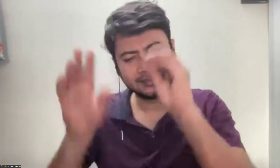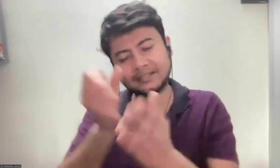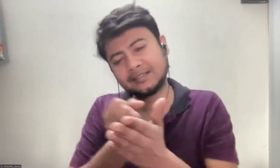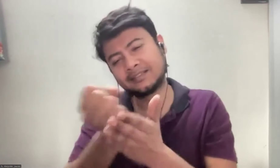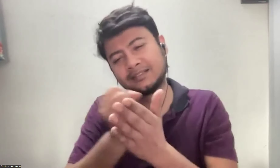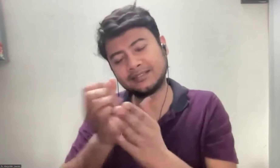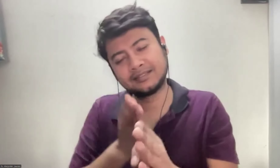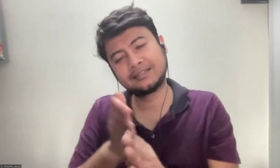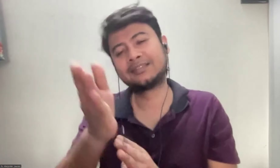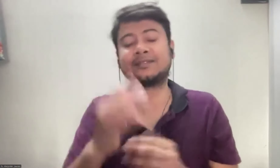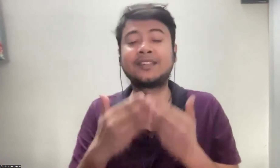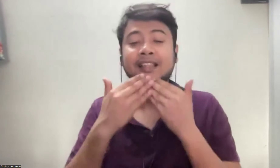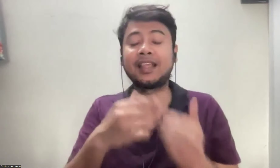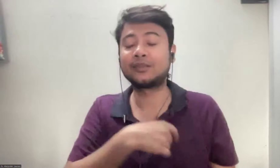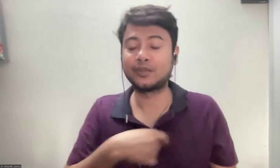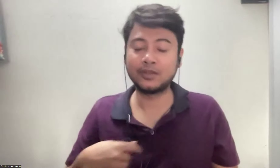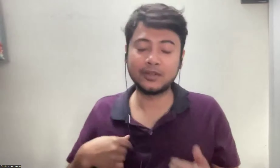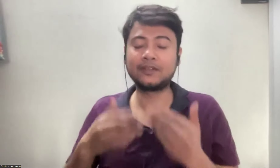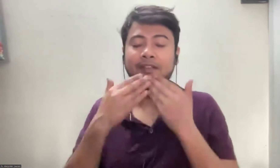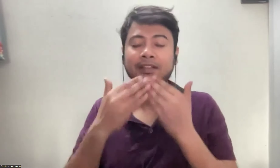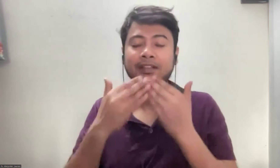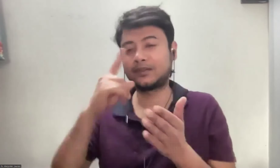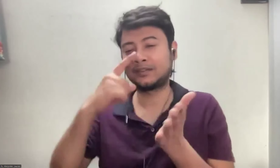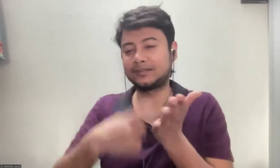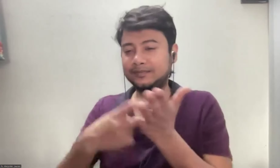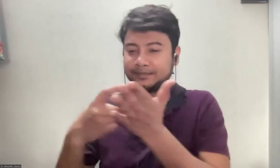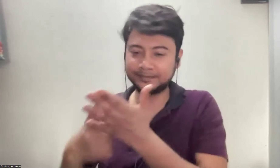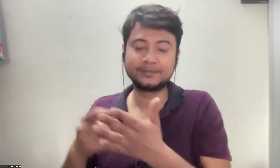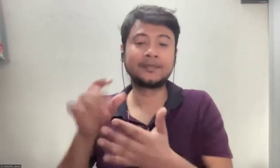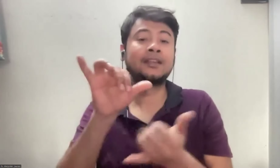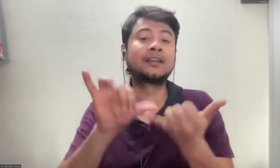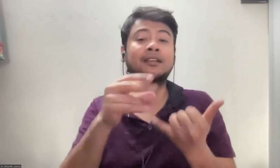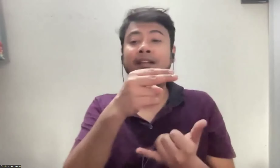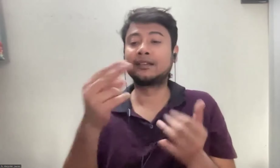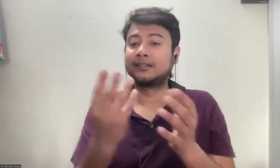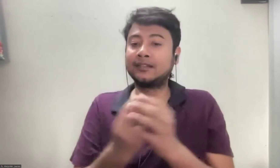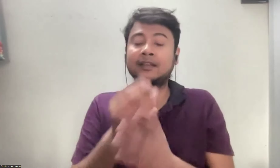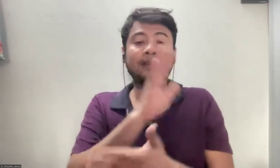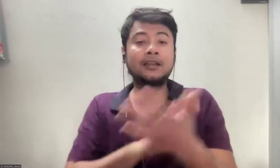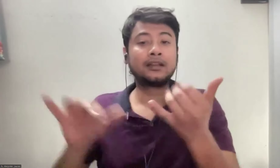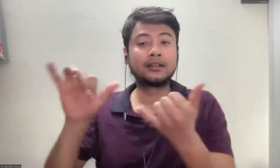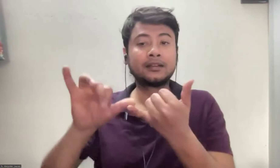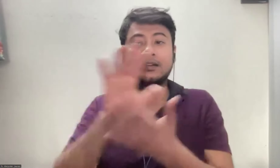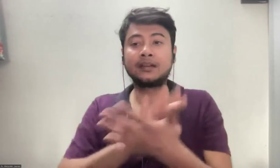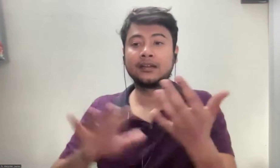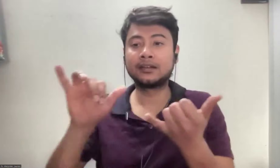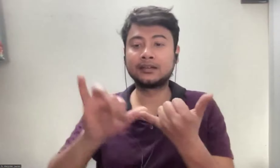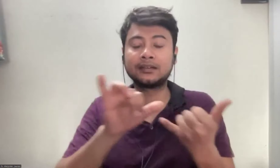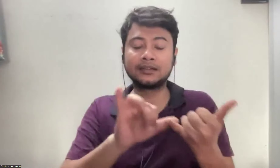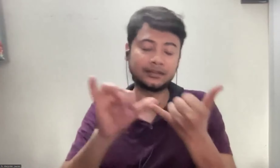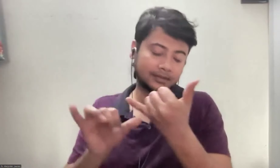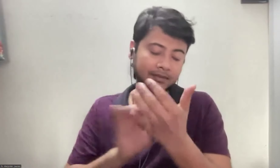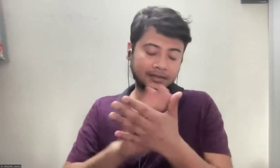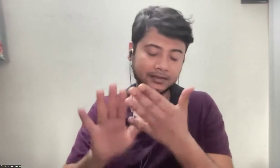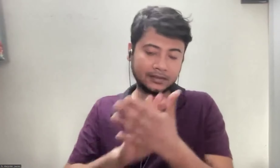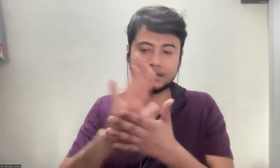Hare Krishna, Hare Krishna, Krishna Krishna, Hare Hare. Hare Rama, Rama Rama, Hare Hare.